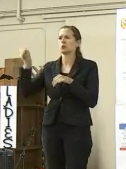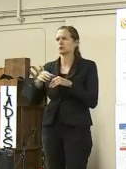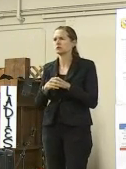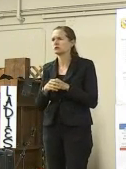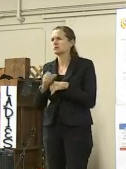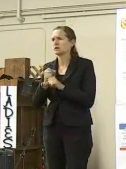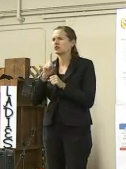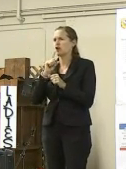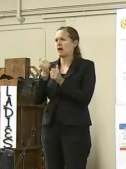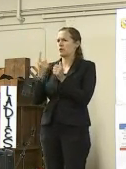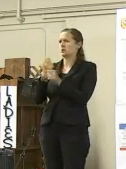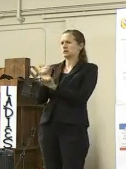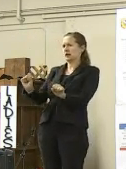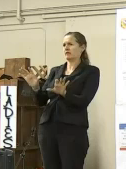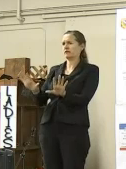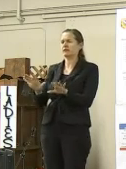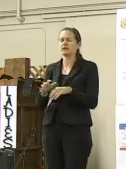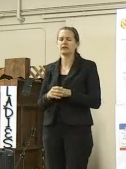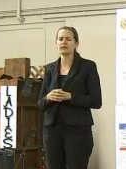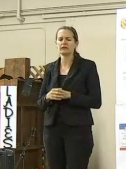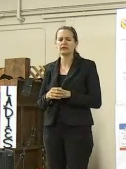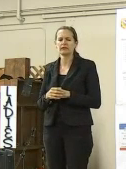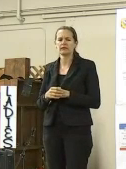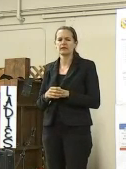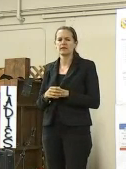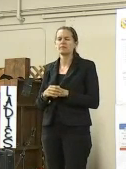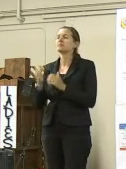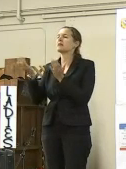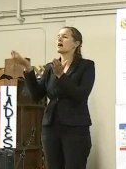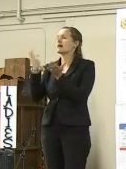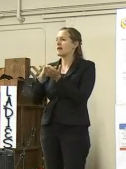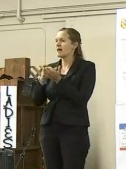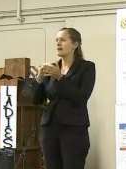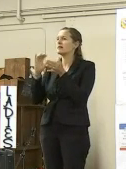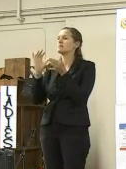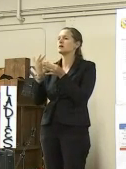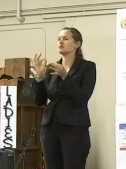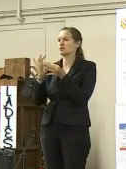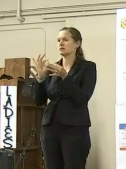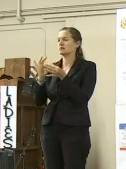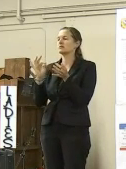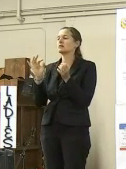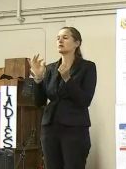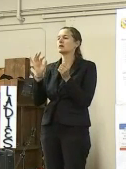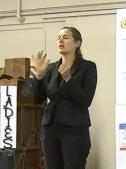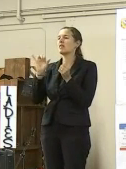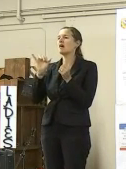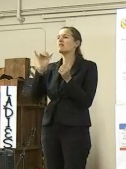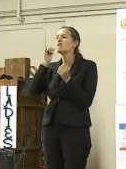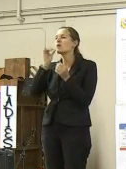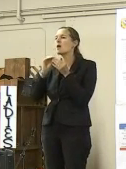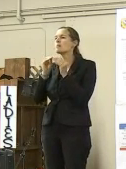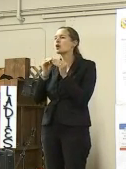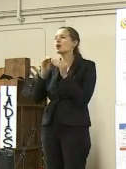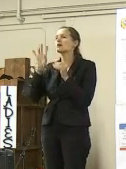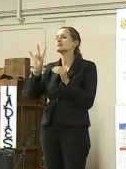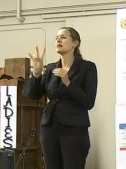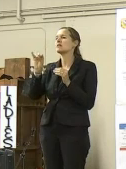everybody that's responding into it. Again, just wanted to mention our 24-hour information number